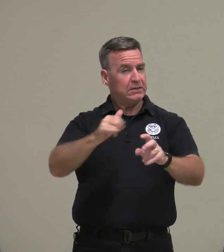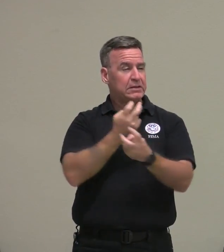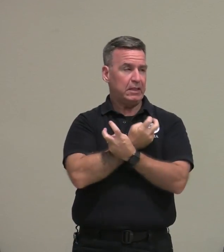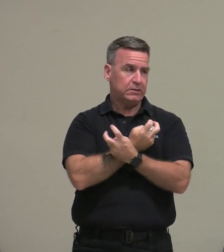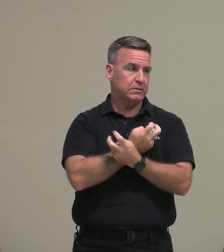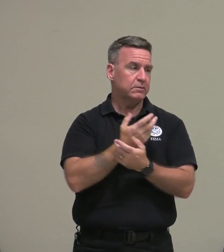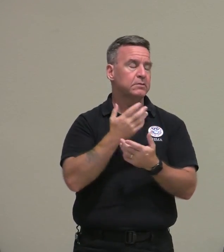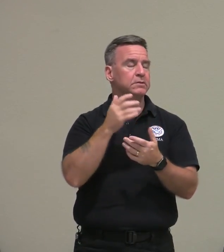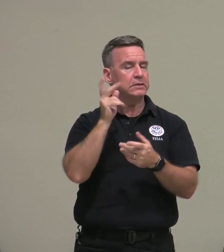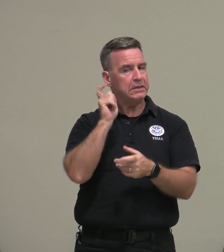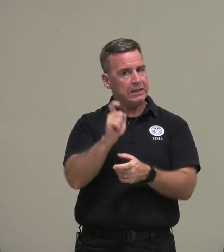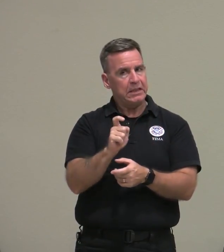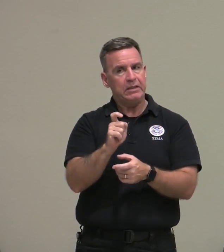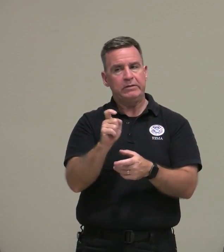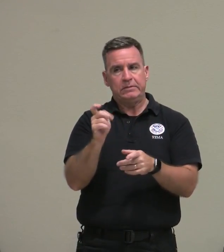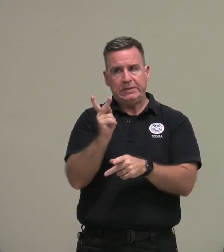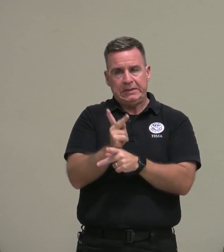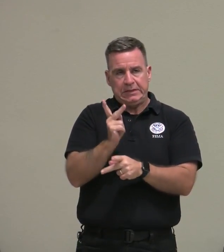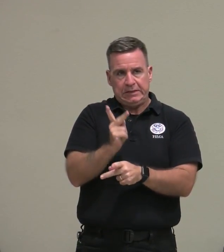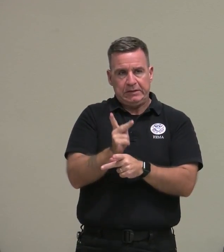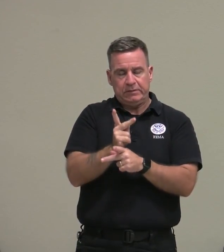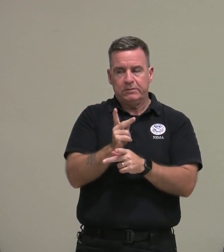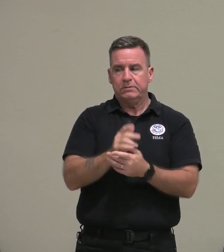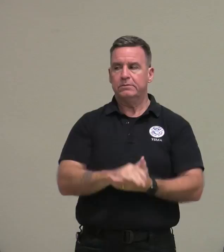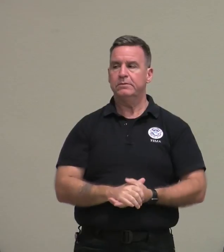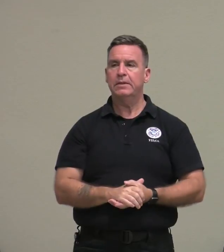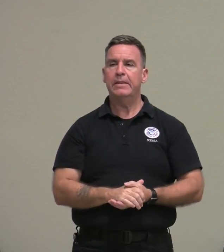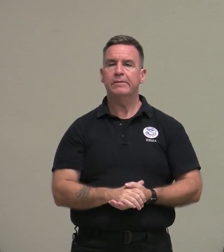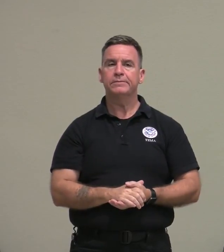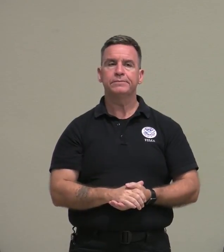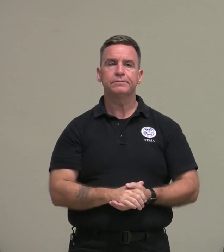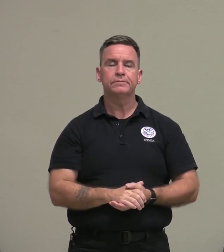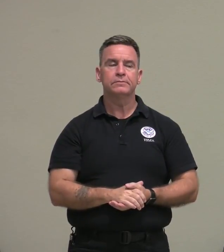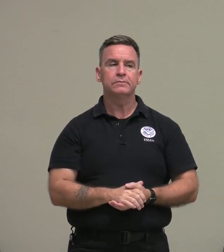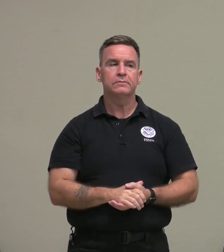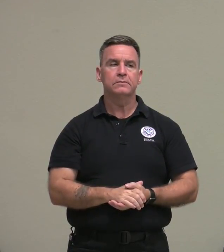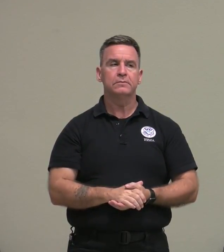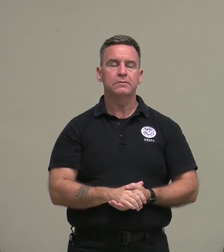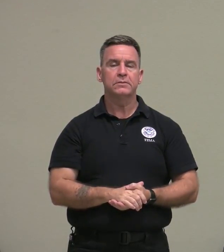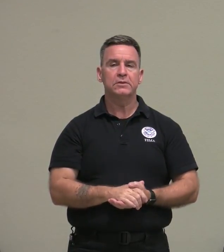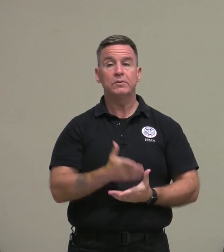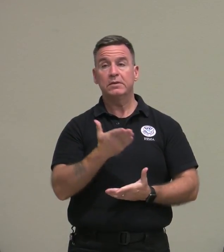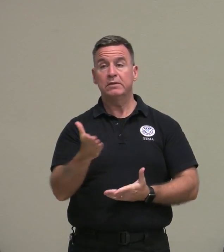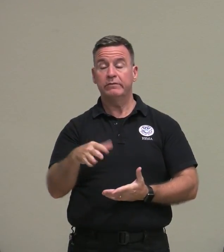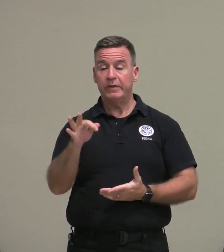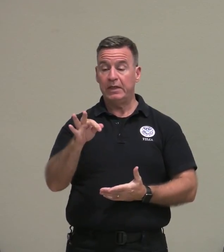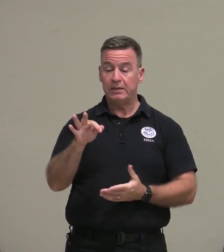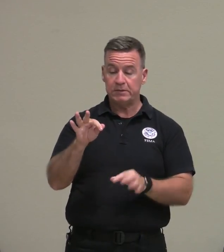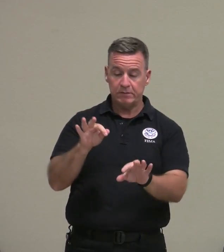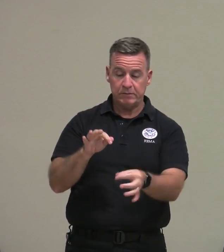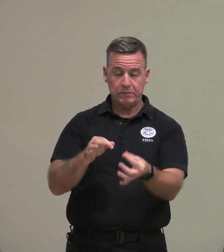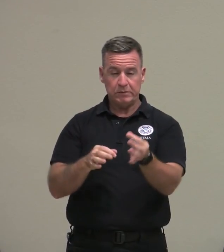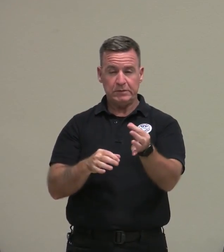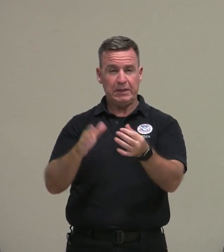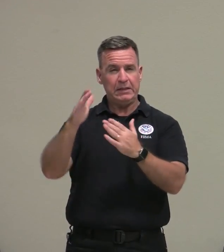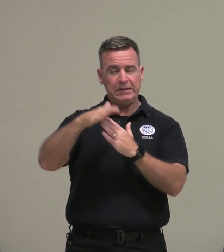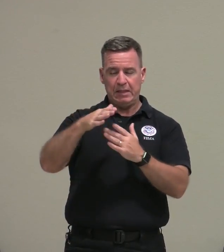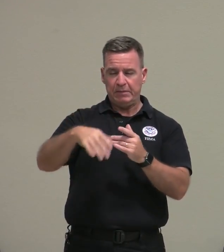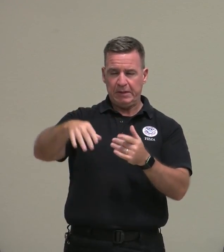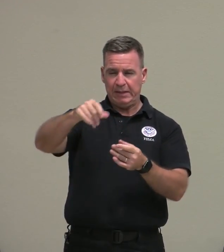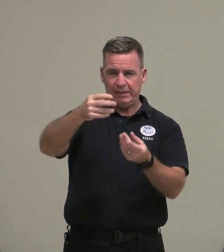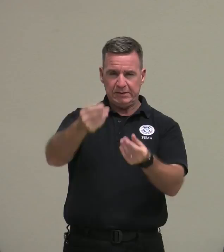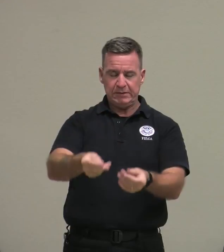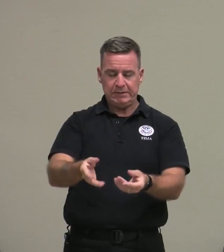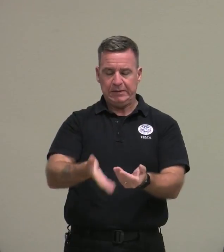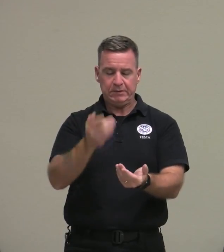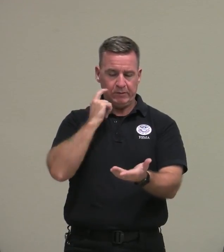toxic. And so you have to exercise extreme precautions. So it's one thing to find a memento that's on top of the ash